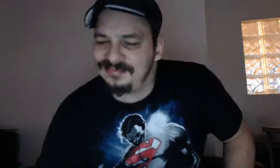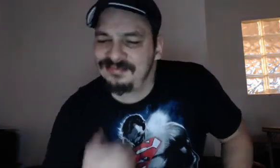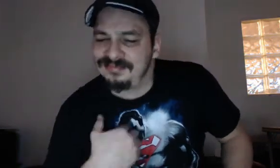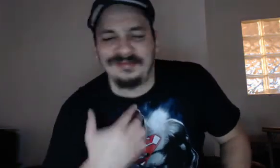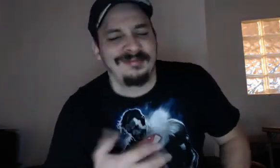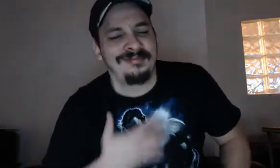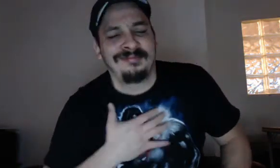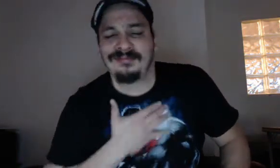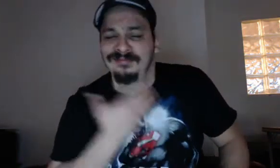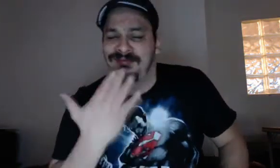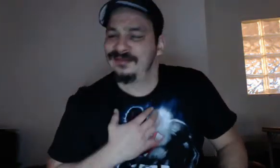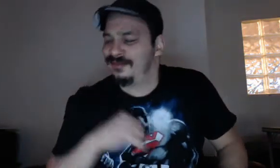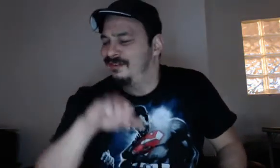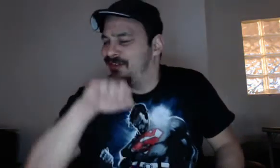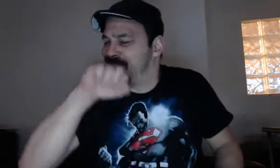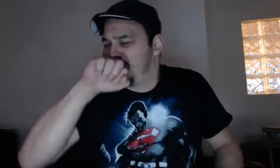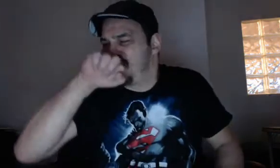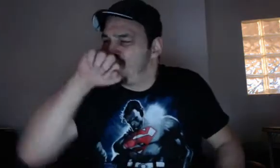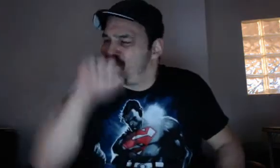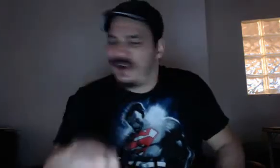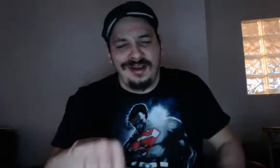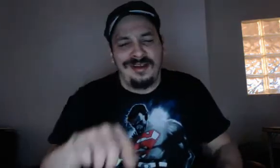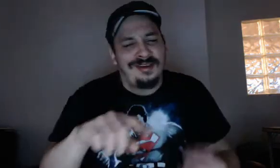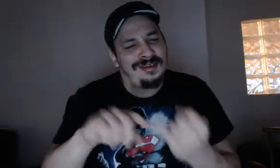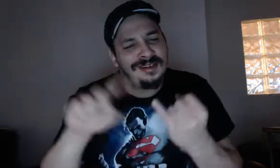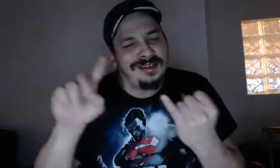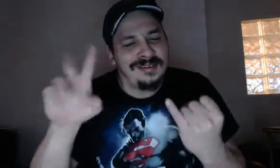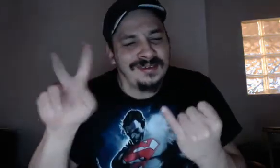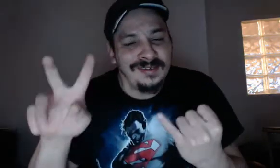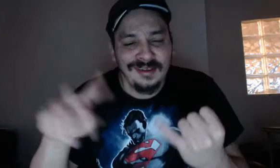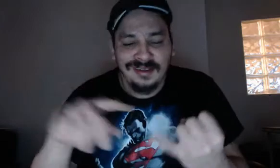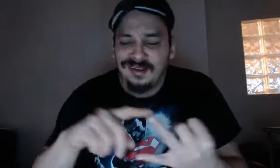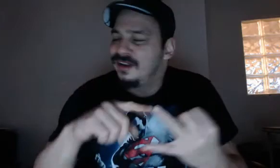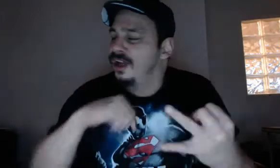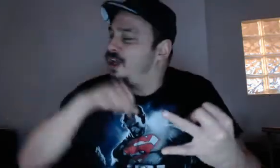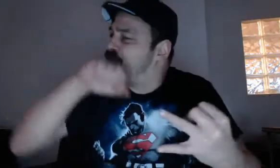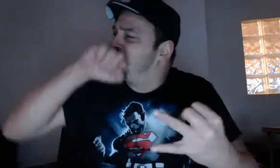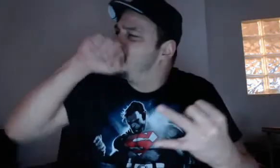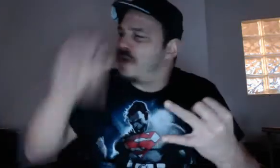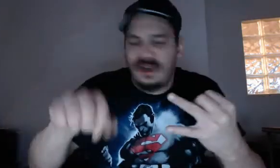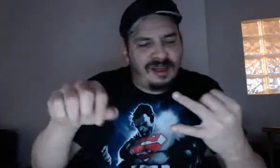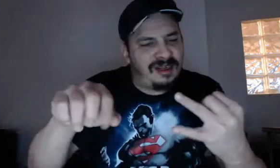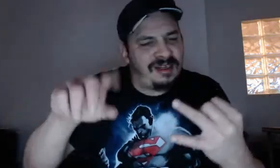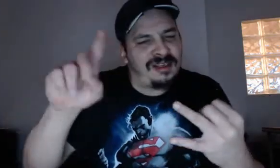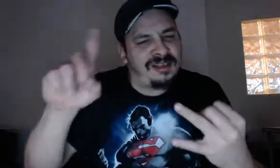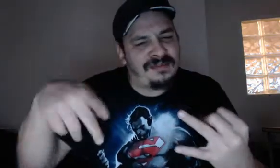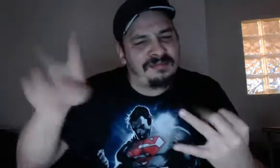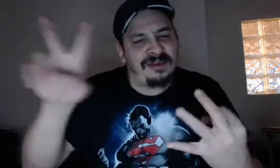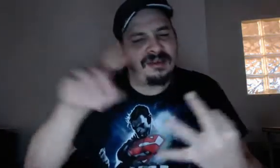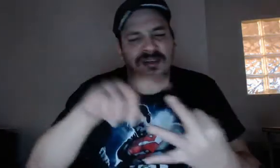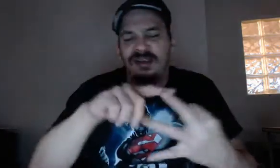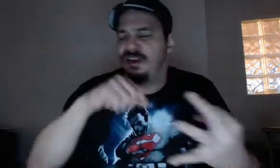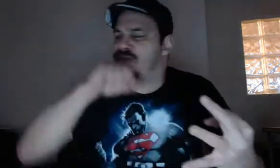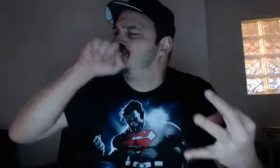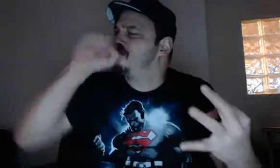So we're now working in Chicago and in Washington, D.C., and New York. It's amazing how important safe, affordable housing